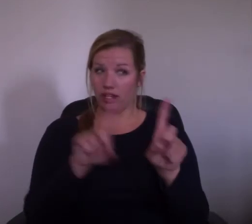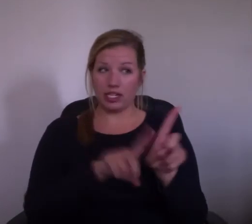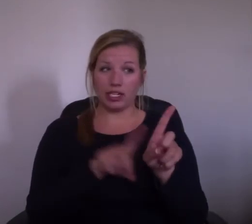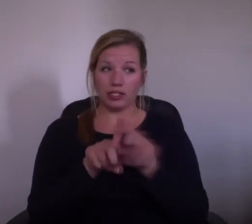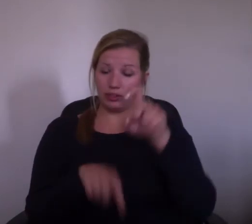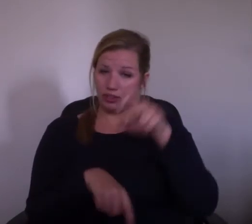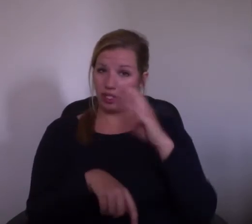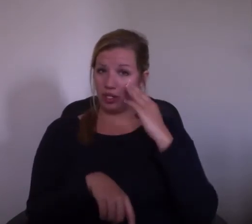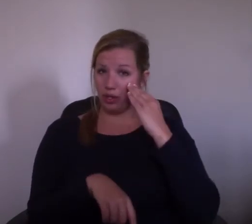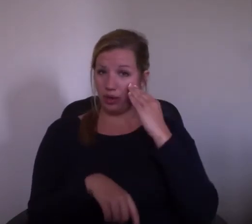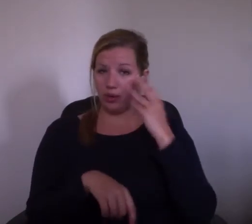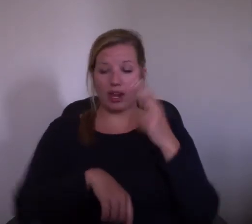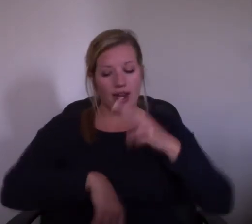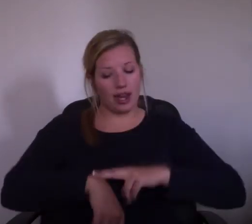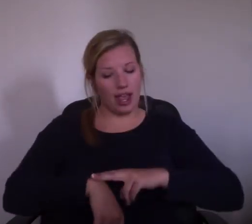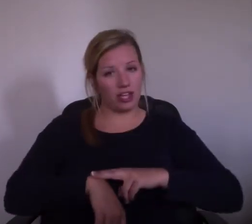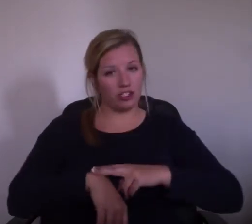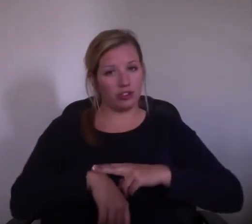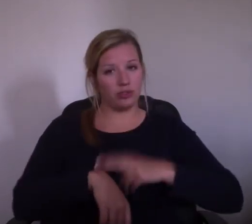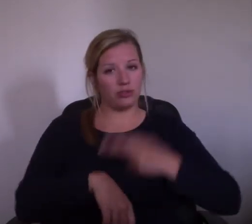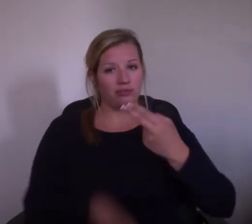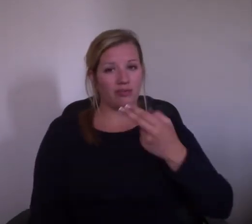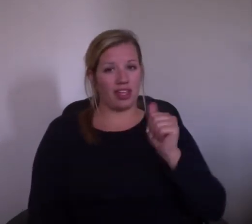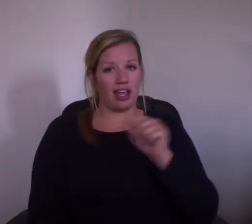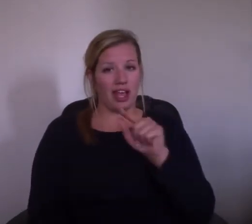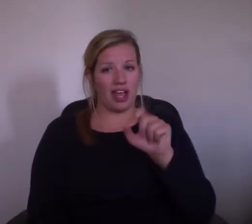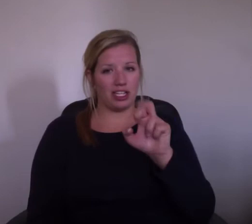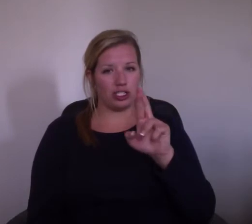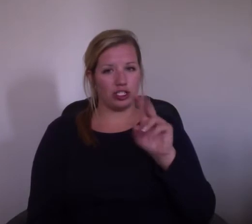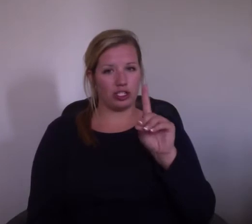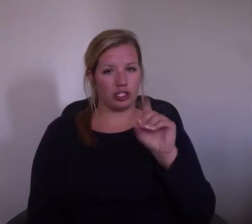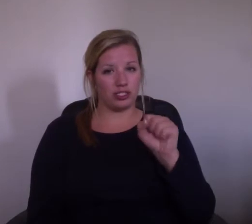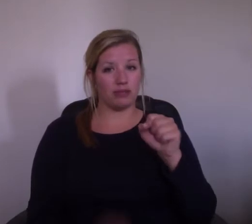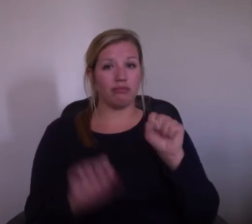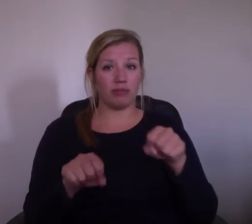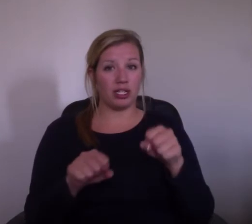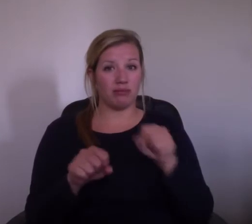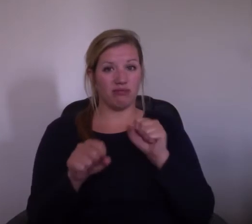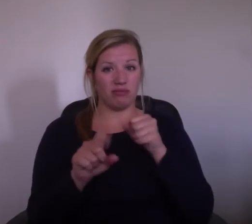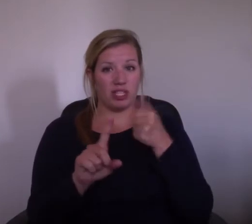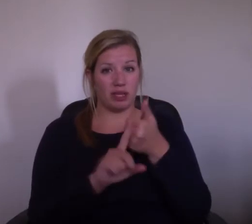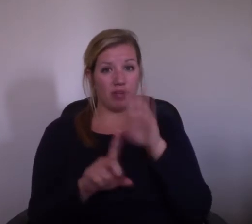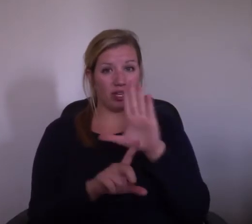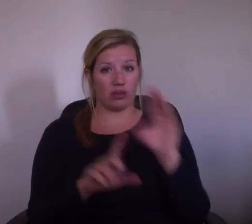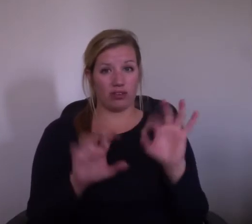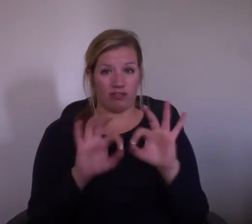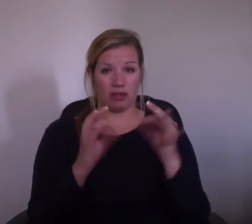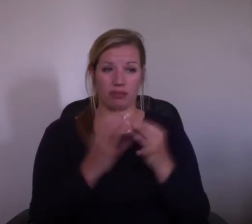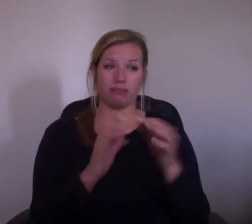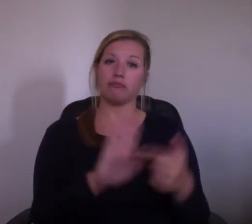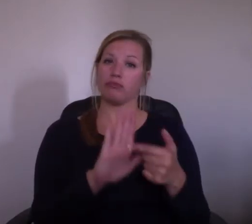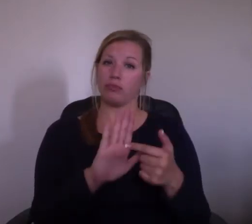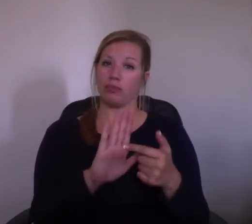hazards may impact you and your family. For example, do you live in a floodplain or near